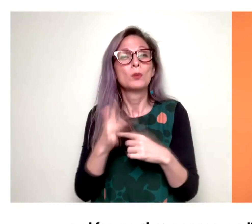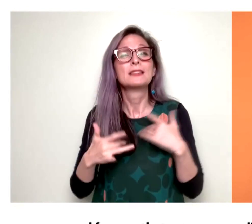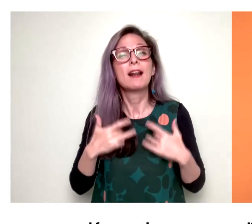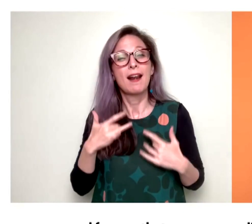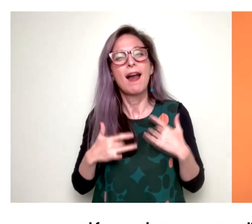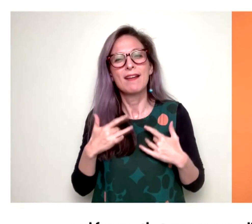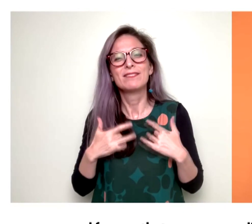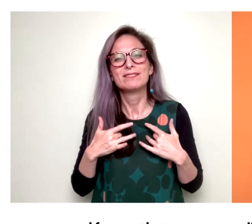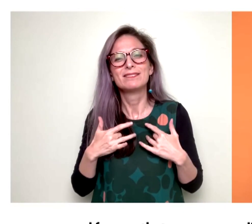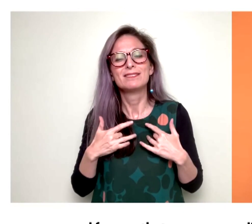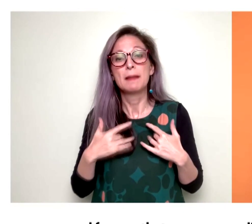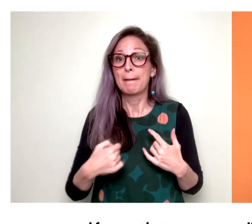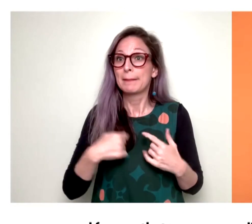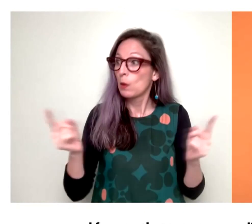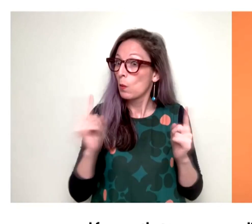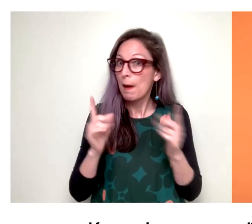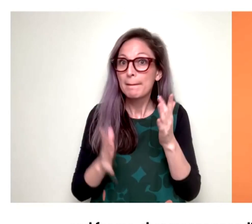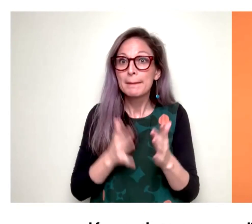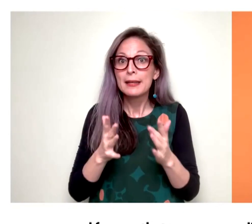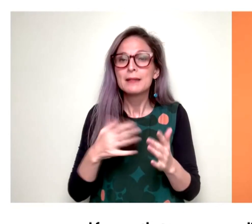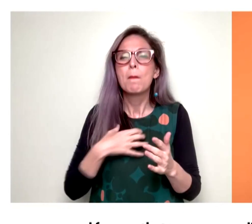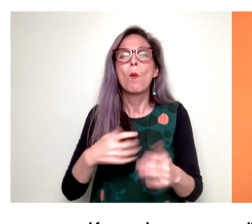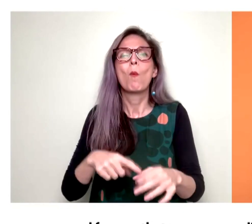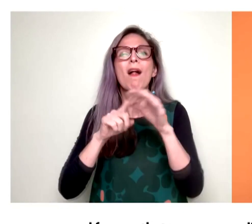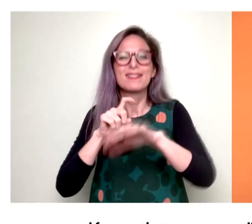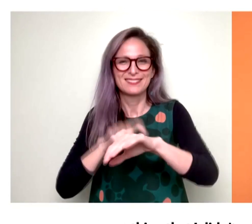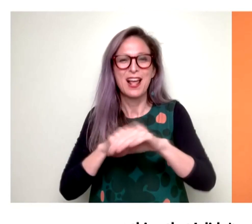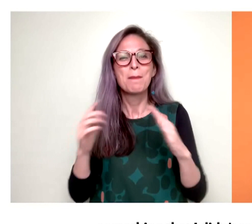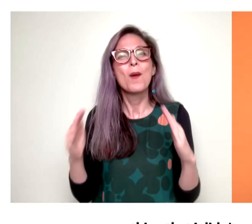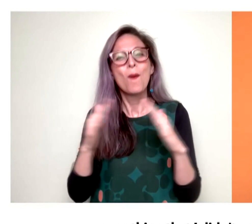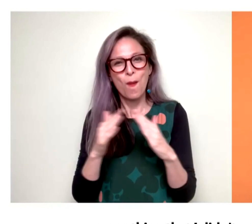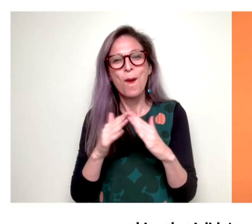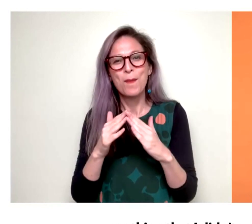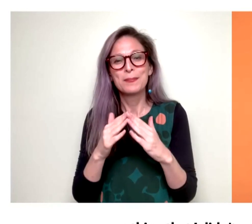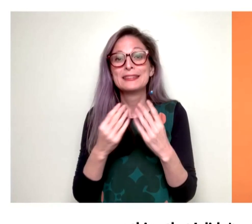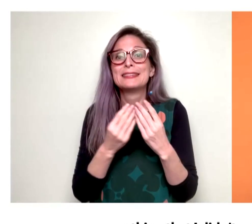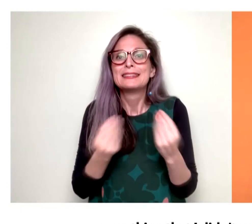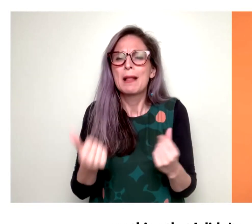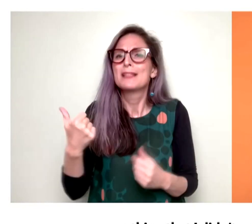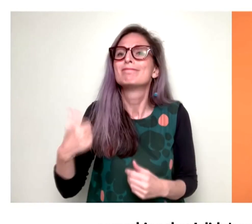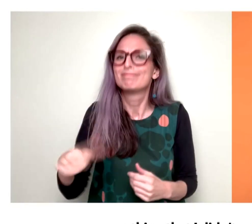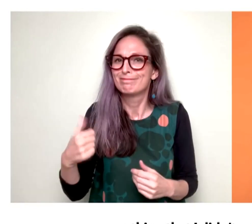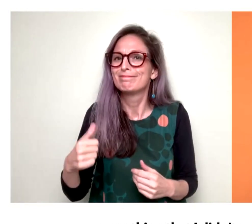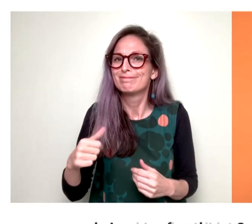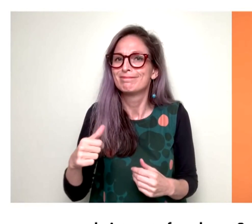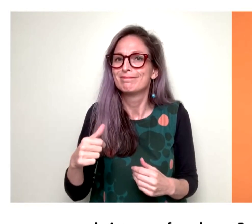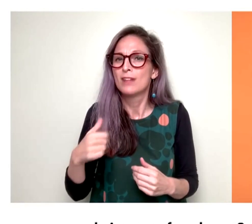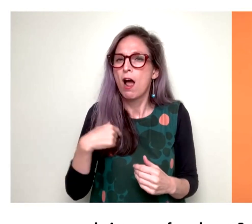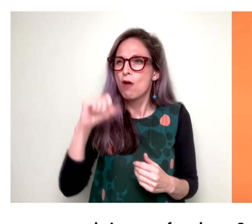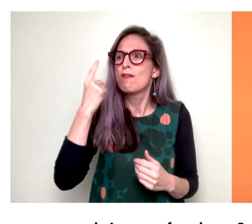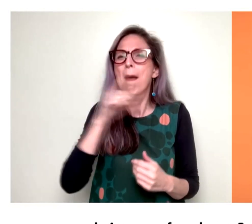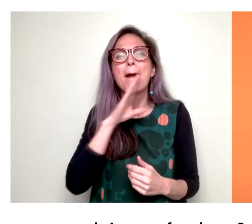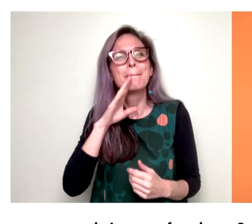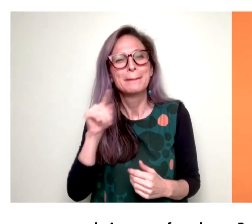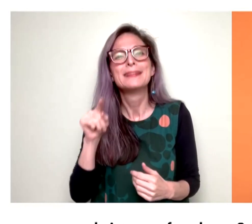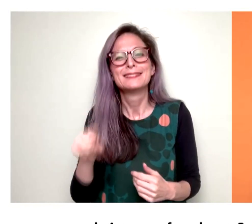life. And for me, that means spending a little more time at home, something that I didn't realise I was missing out on being away from